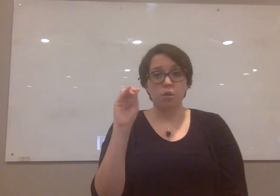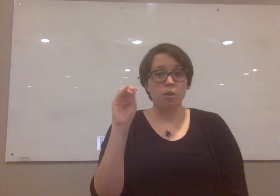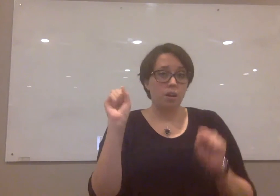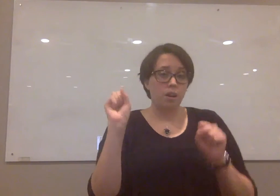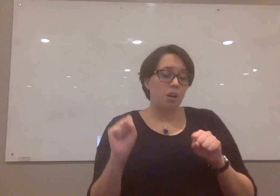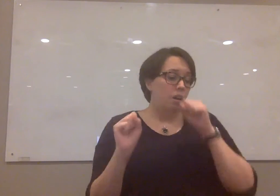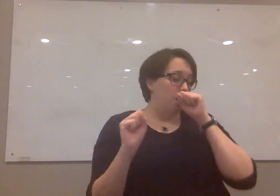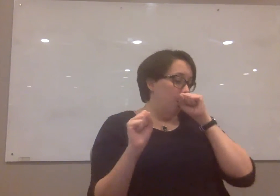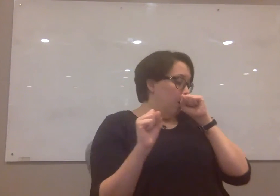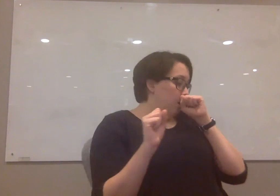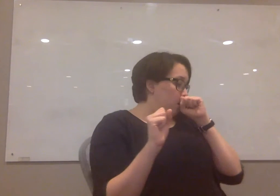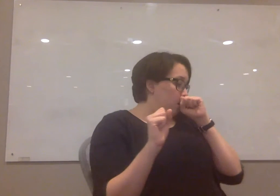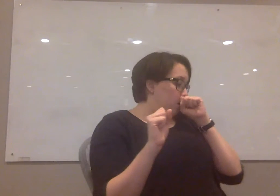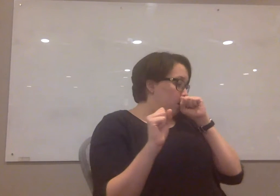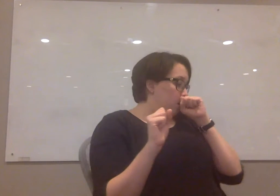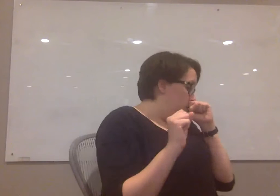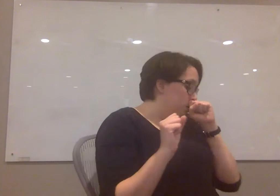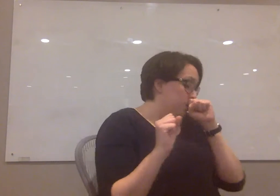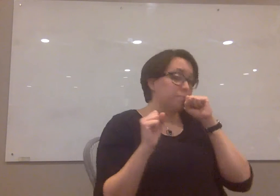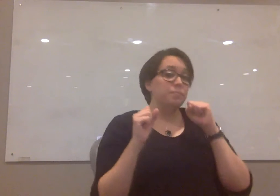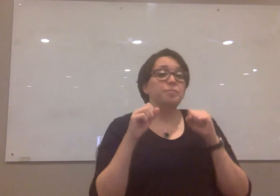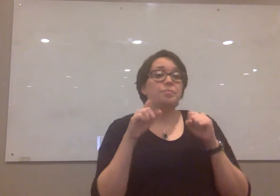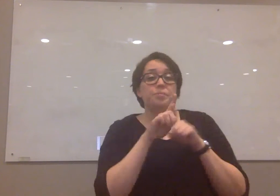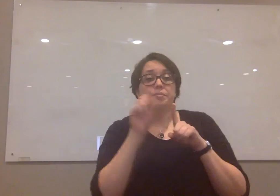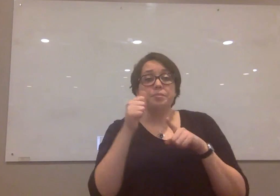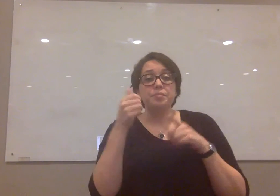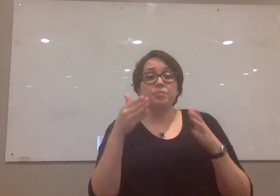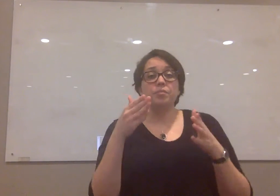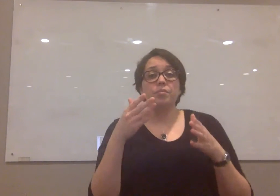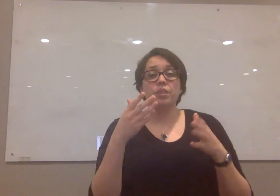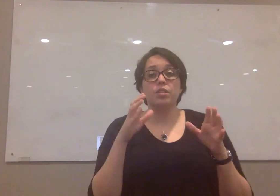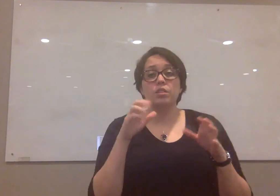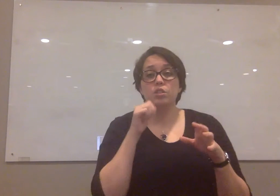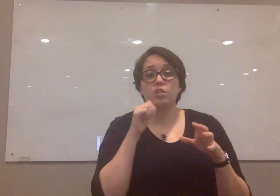also ways to not use a SAS to do the monitoring that hooks into the OTP system, which some